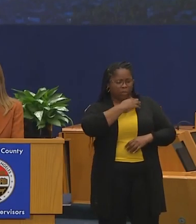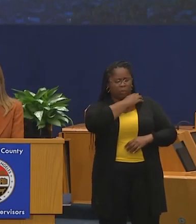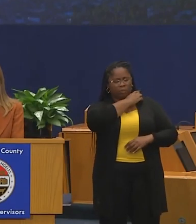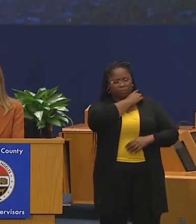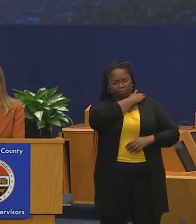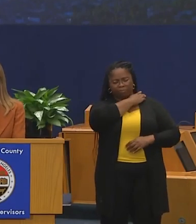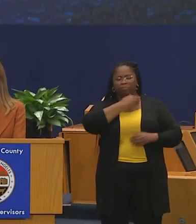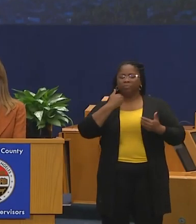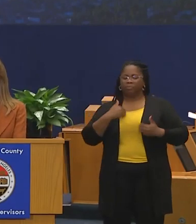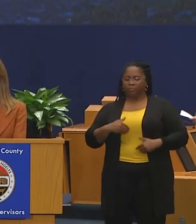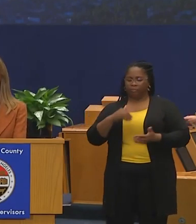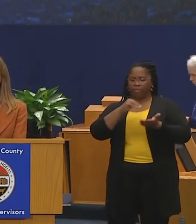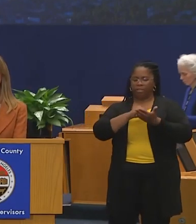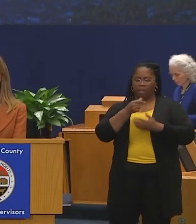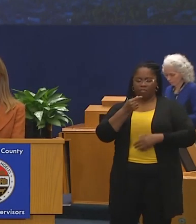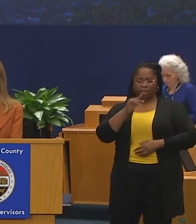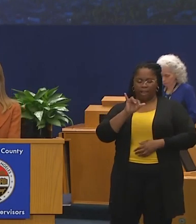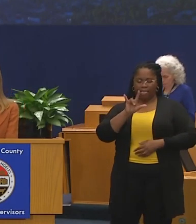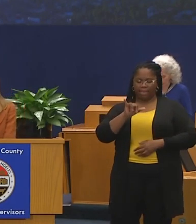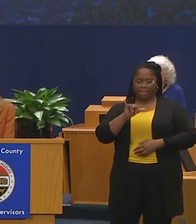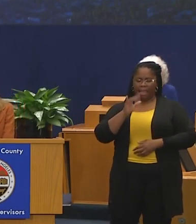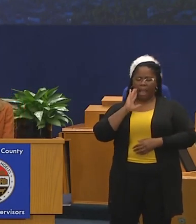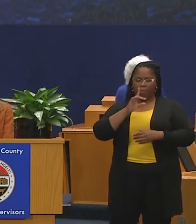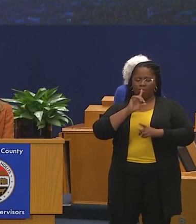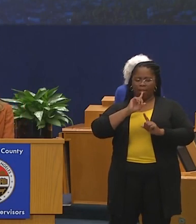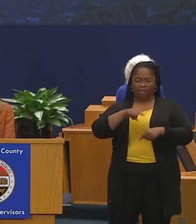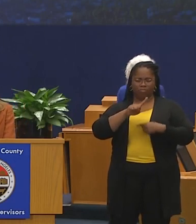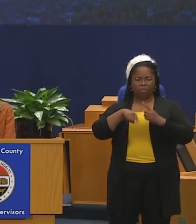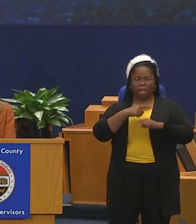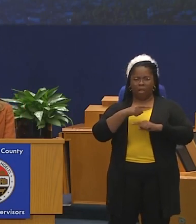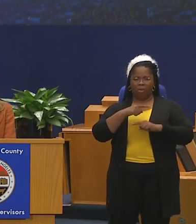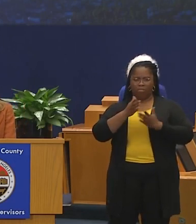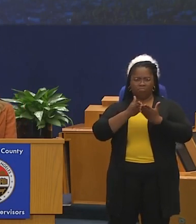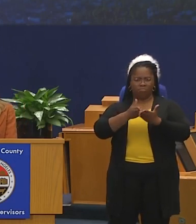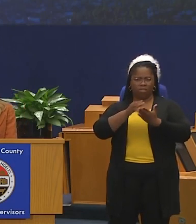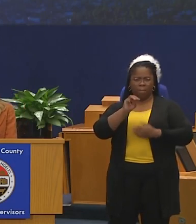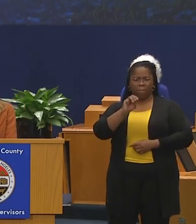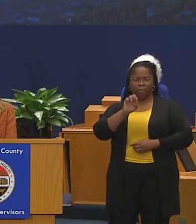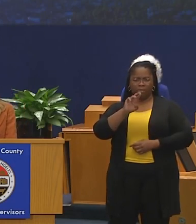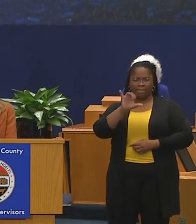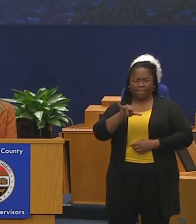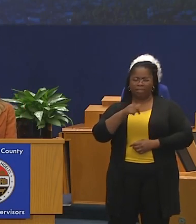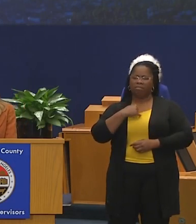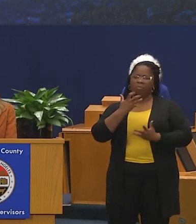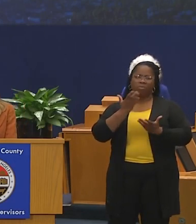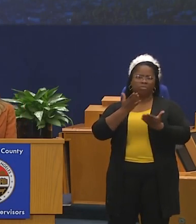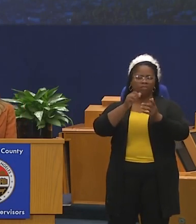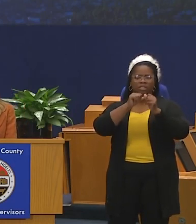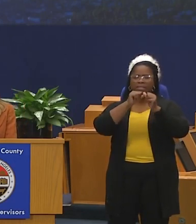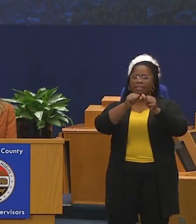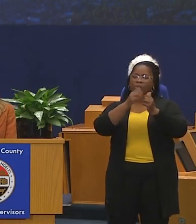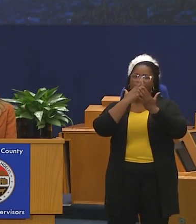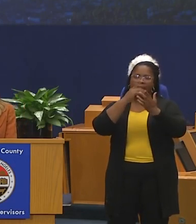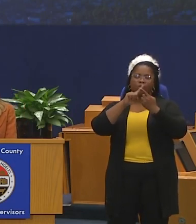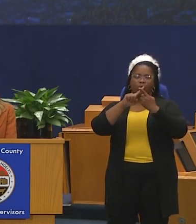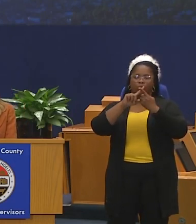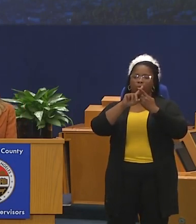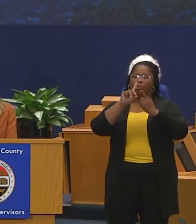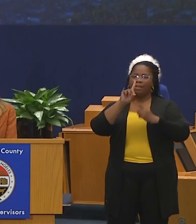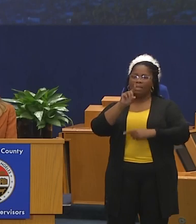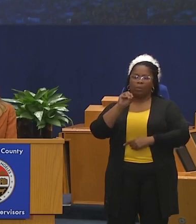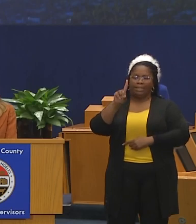Sure, this is Christina Galley. I'll take the first question on the Mercy. First, I just want to extend my continued thanks to the Department of Defense and the federal government